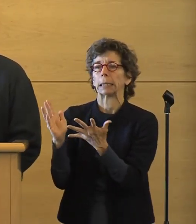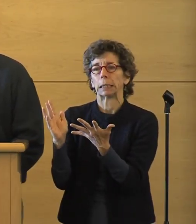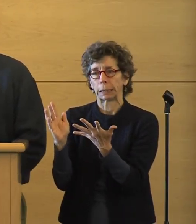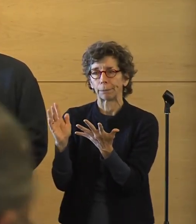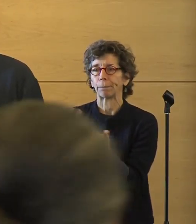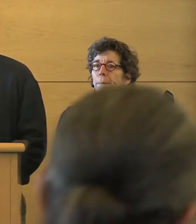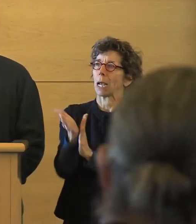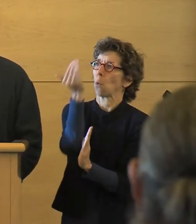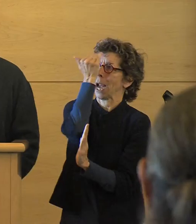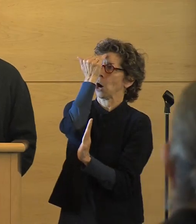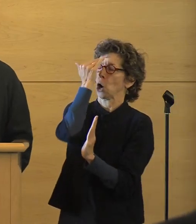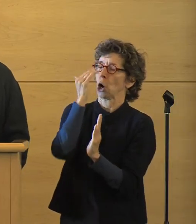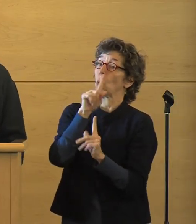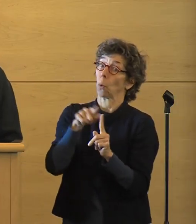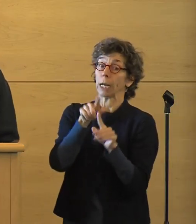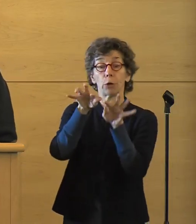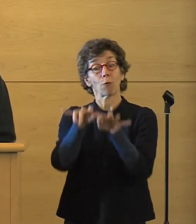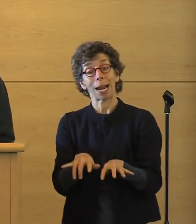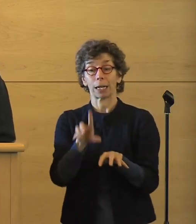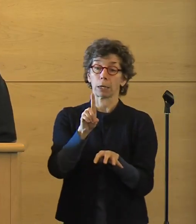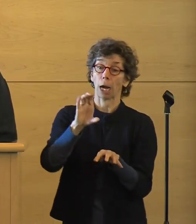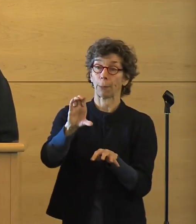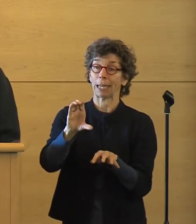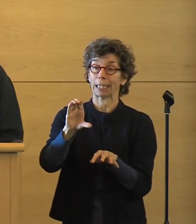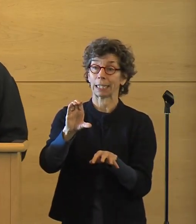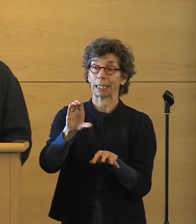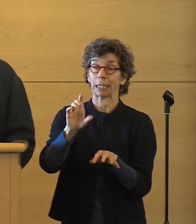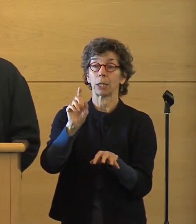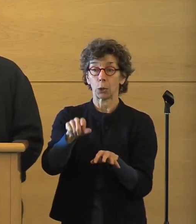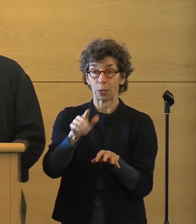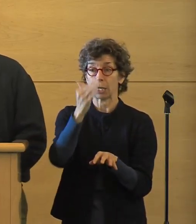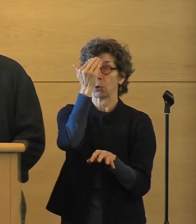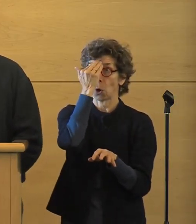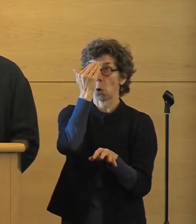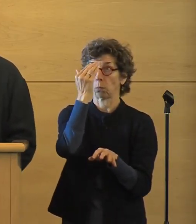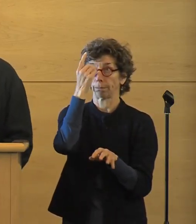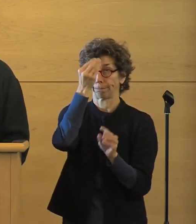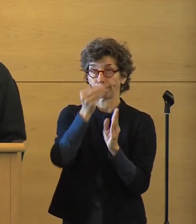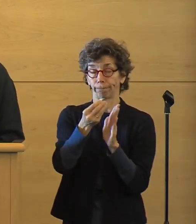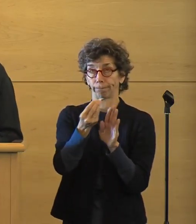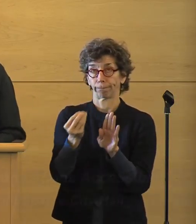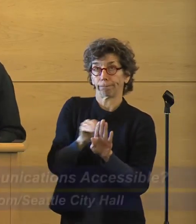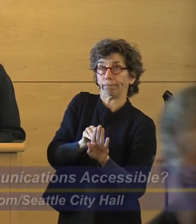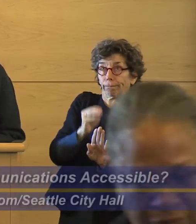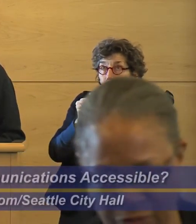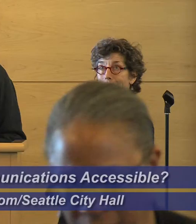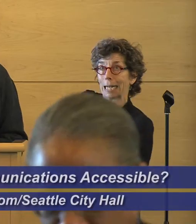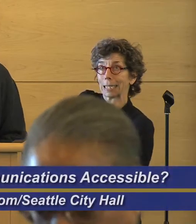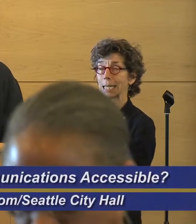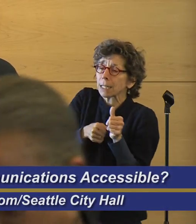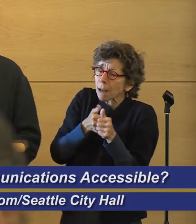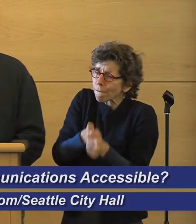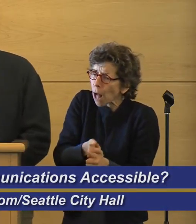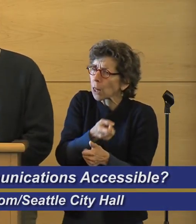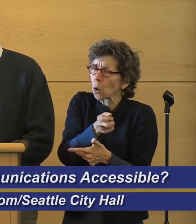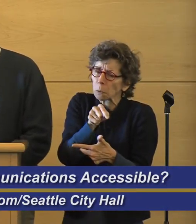tagged, just tagged PDFs, is very, very small. And so there's a huge educational effort that's needed